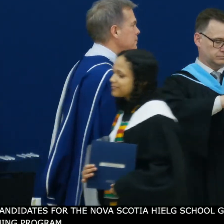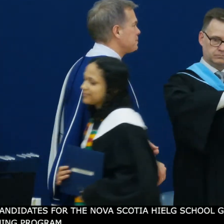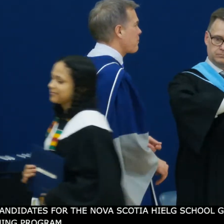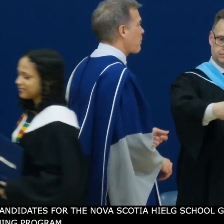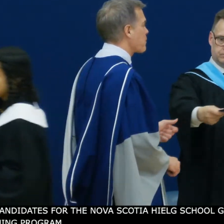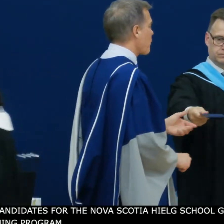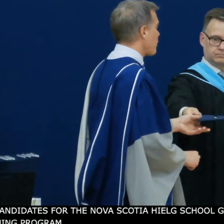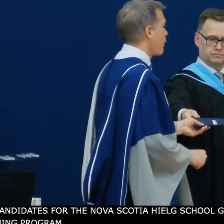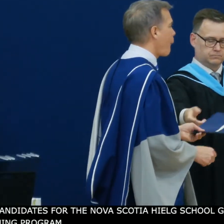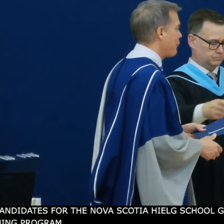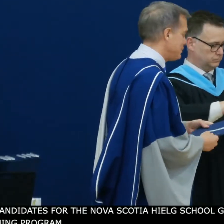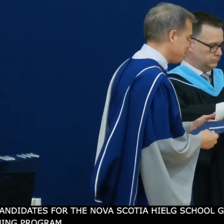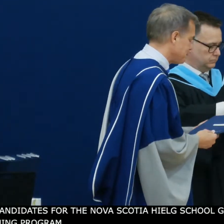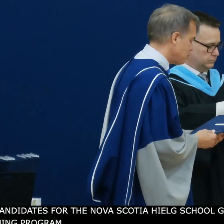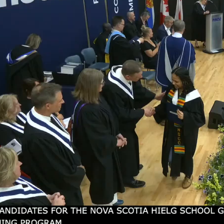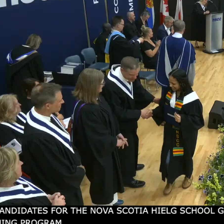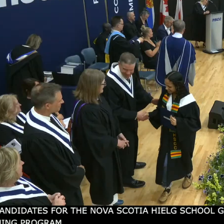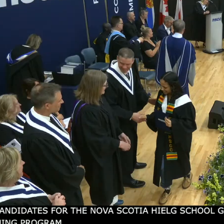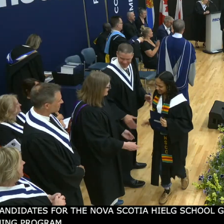Charles Cormier.